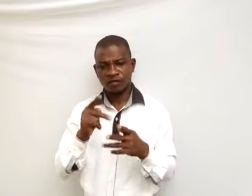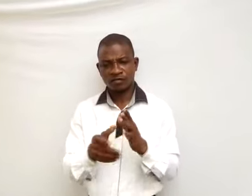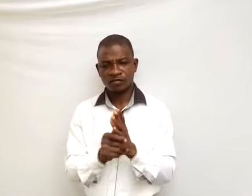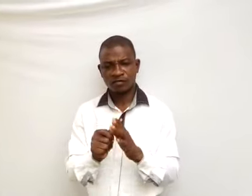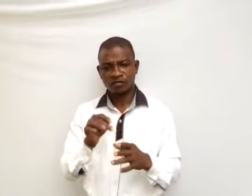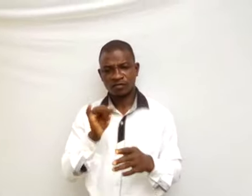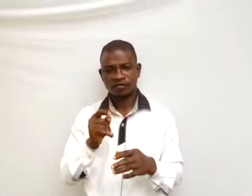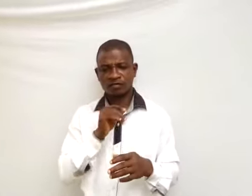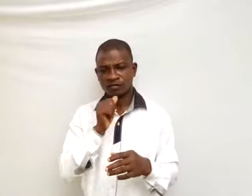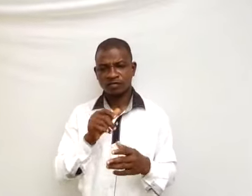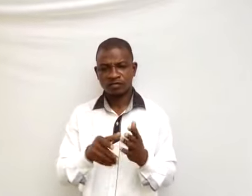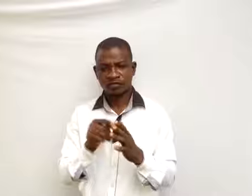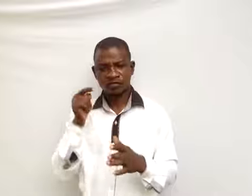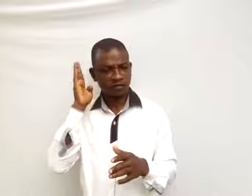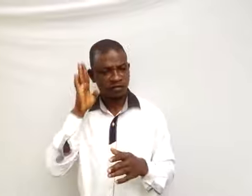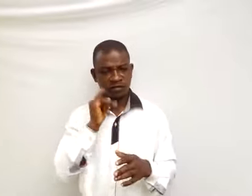labor. We shall examine